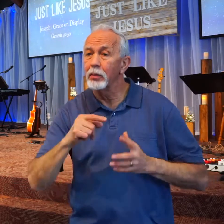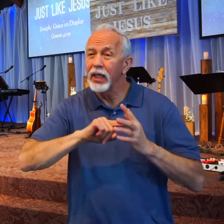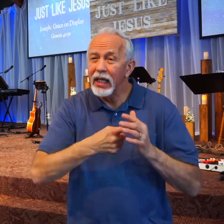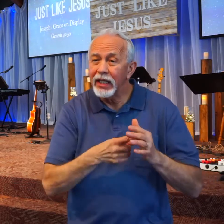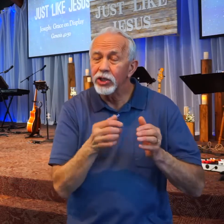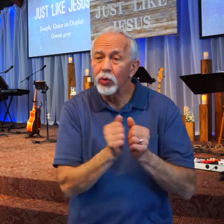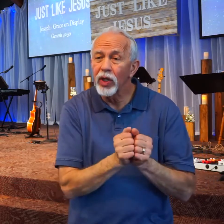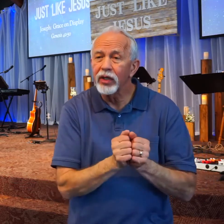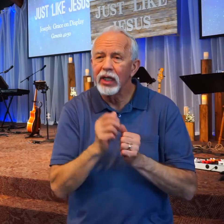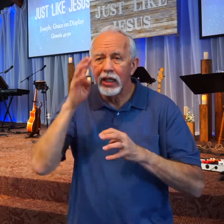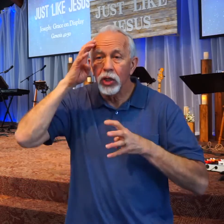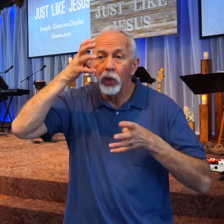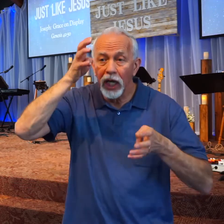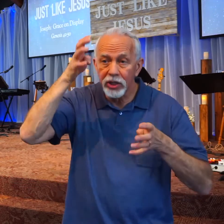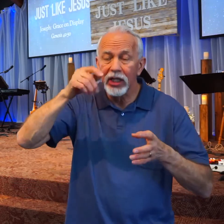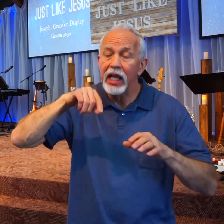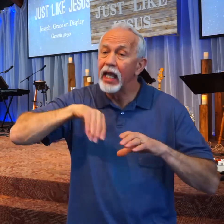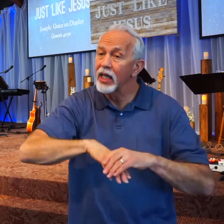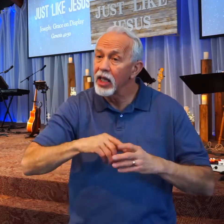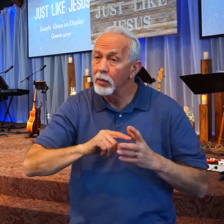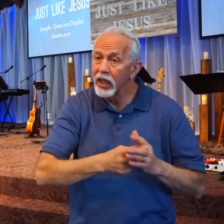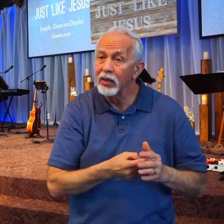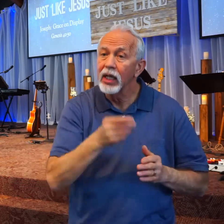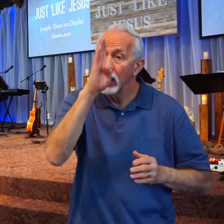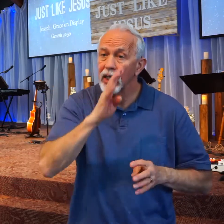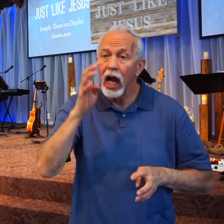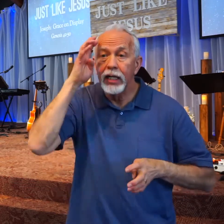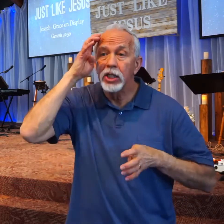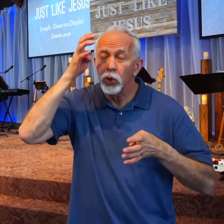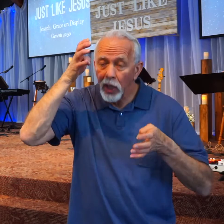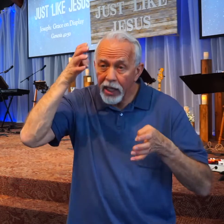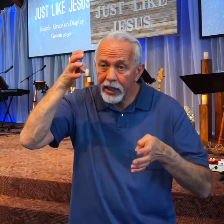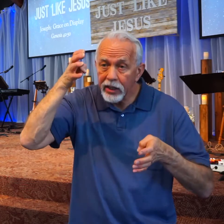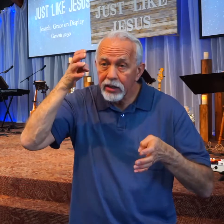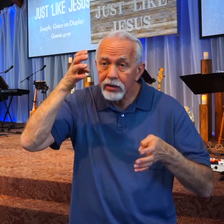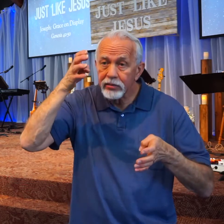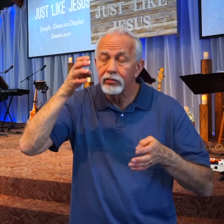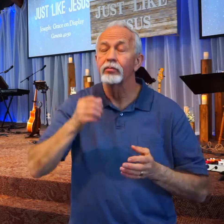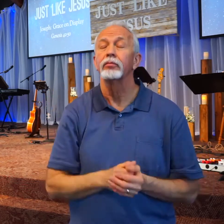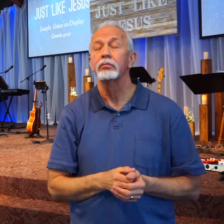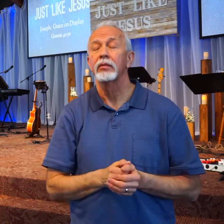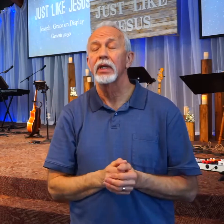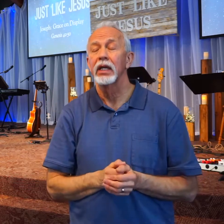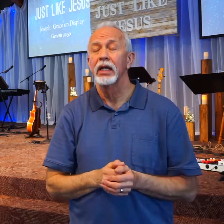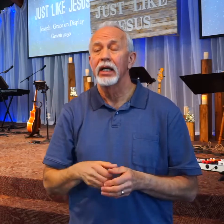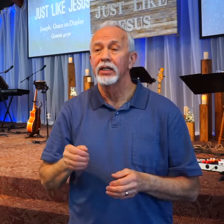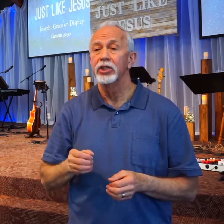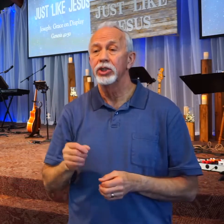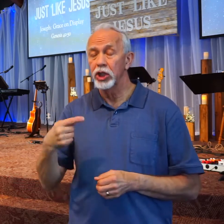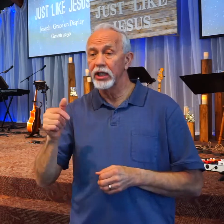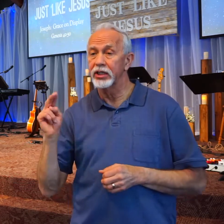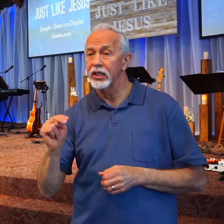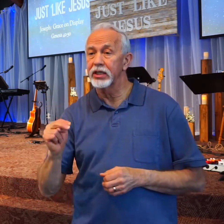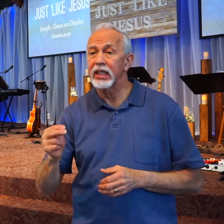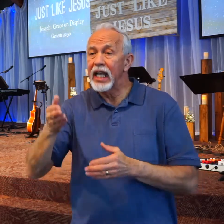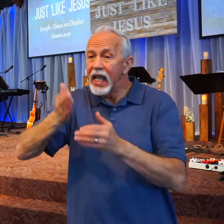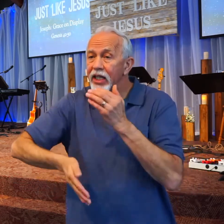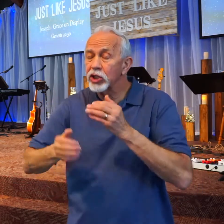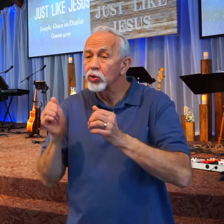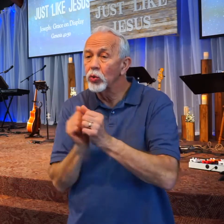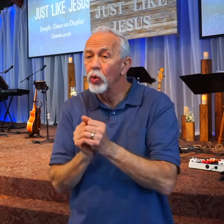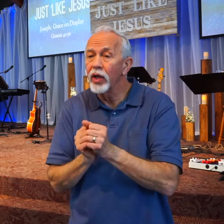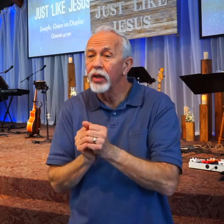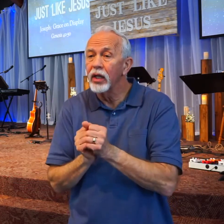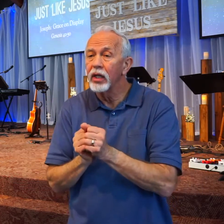with creation. In the beginning, God created, Genesis 1:1. And then Genesis ends with a